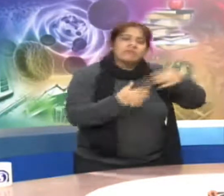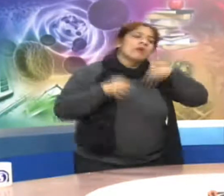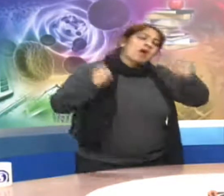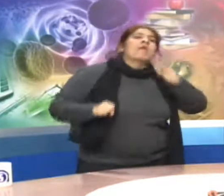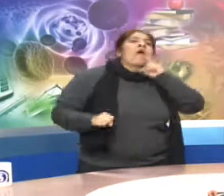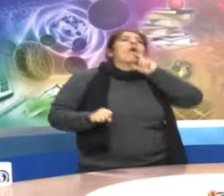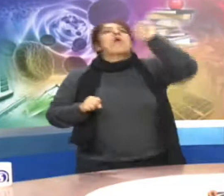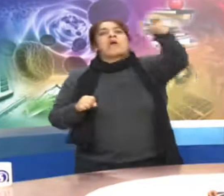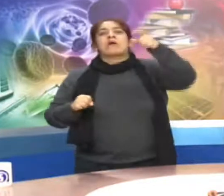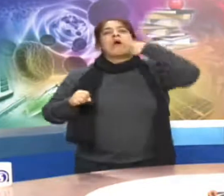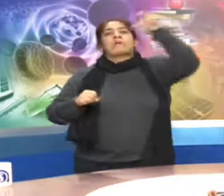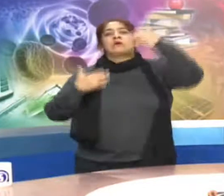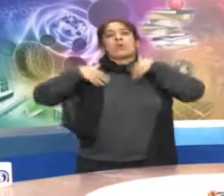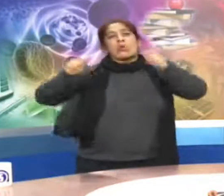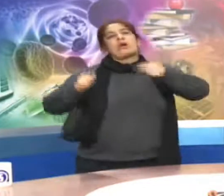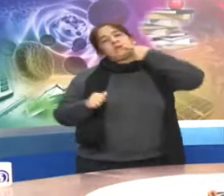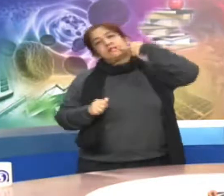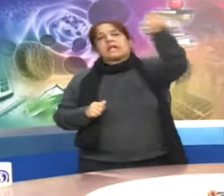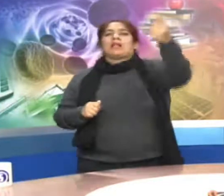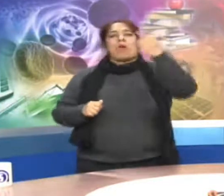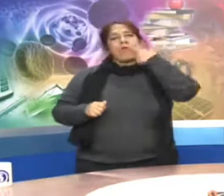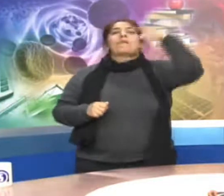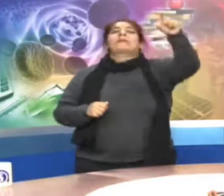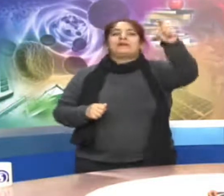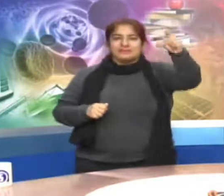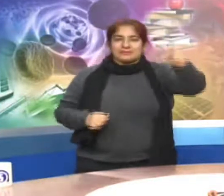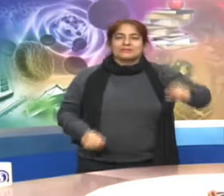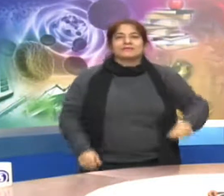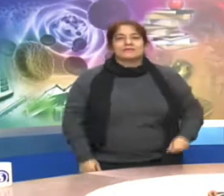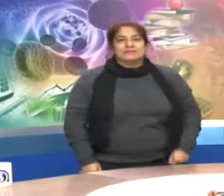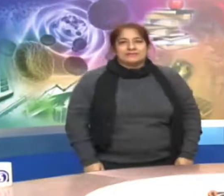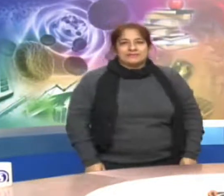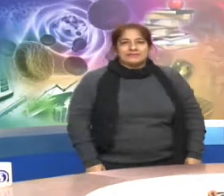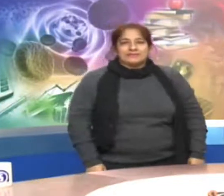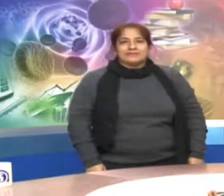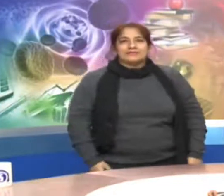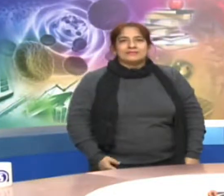to resolve your complaint in the court.